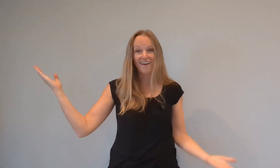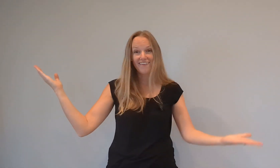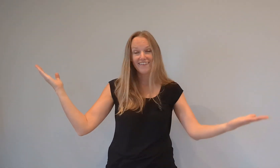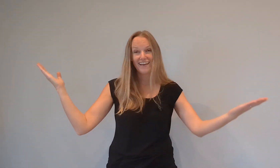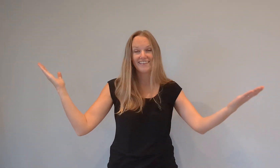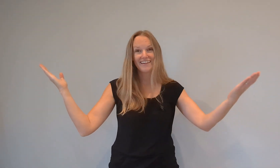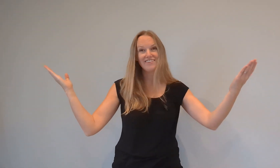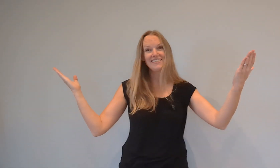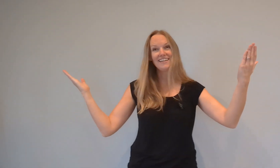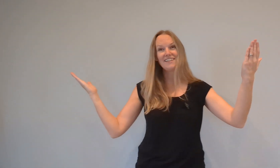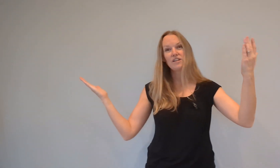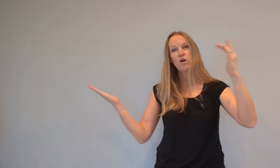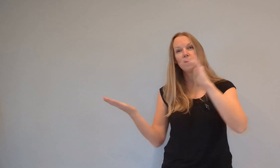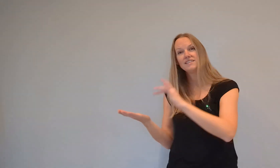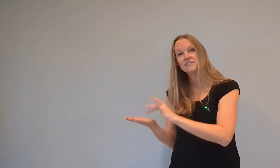Emmanuel. And then it goes again into the chorus.